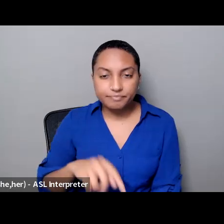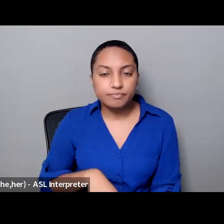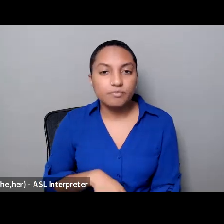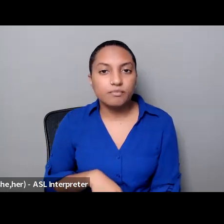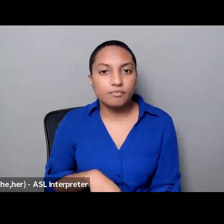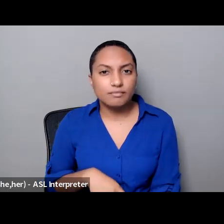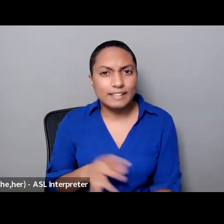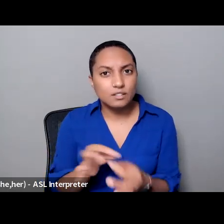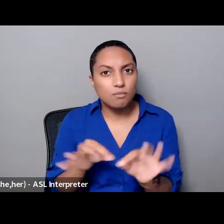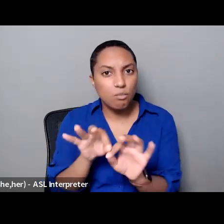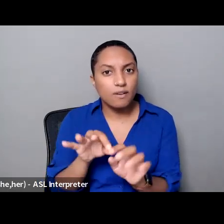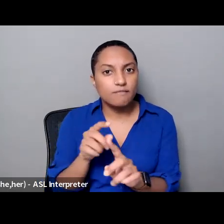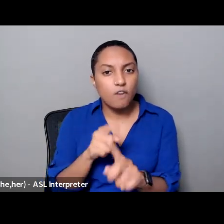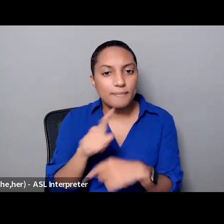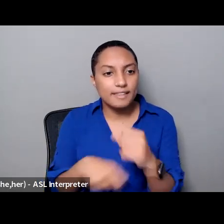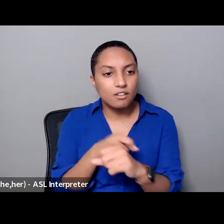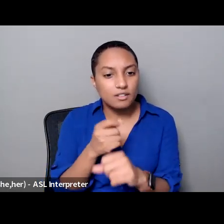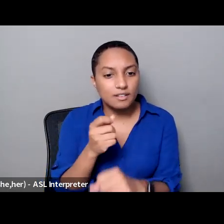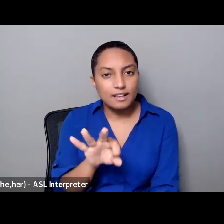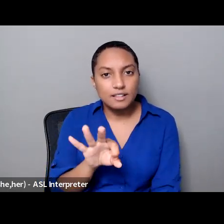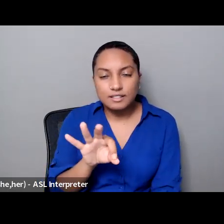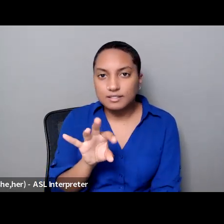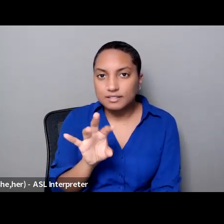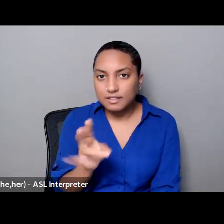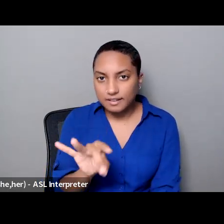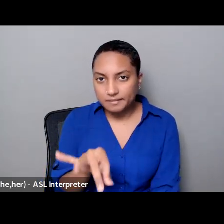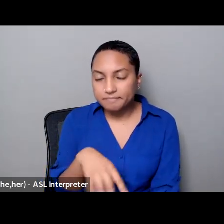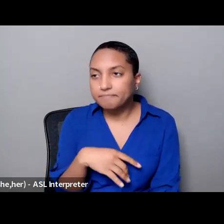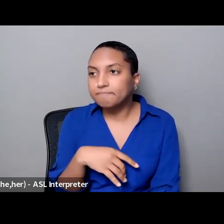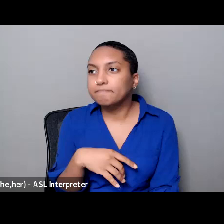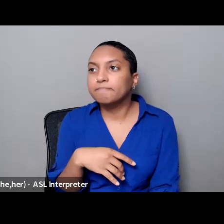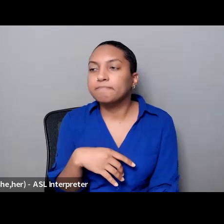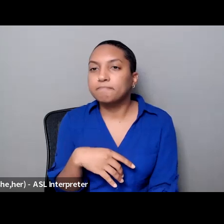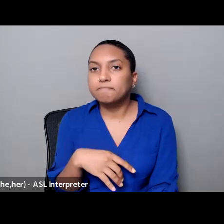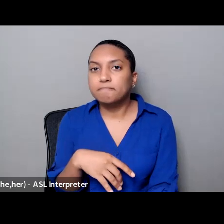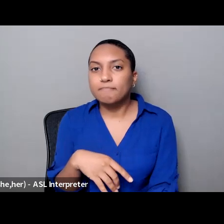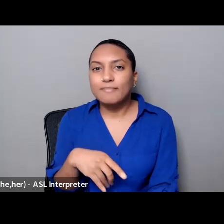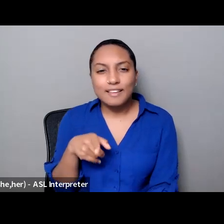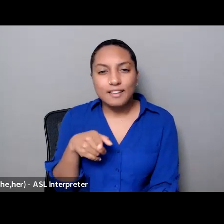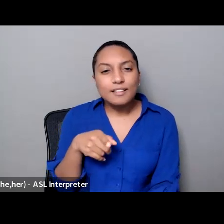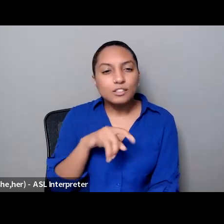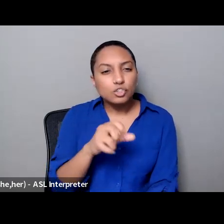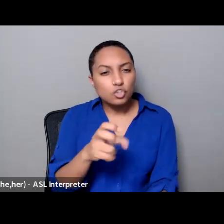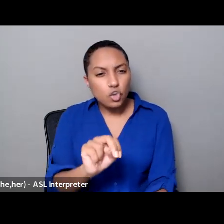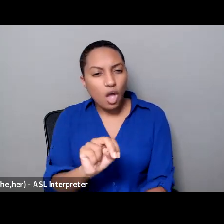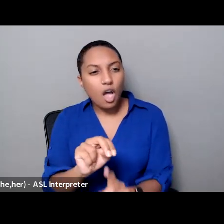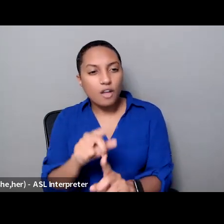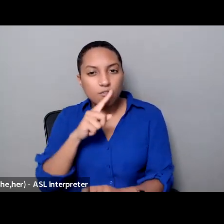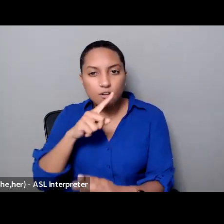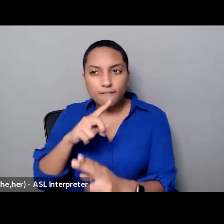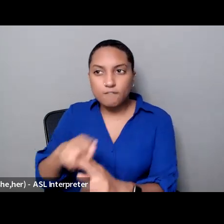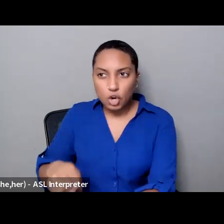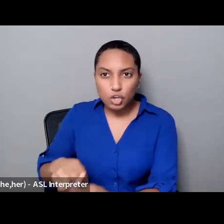He referred to the civil rights movement when he was trying to explain what he meant by his